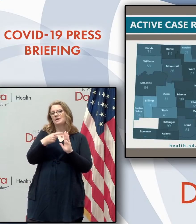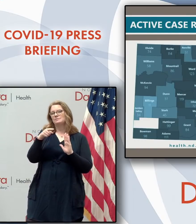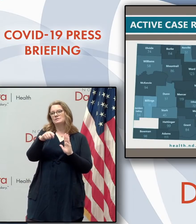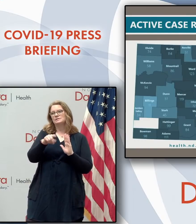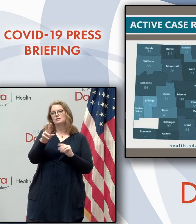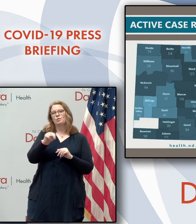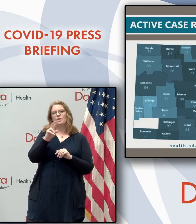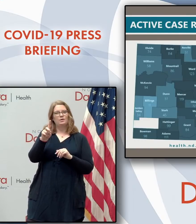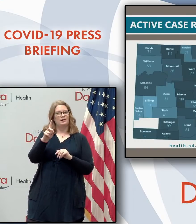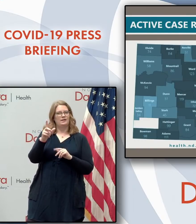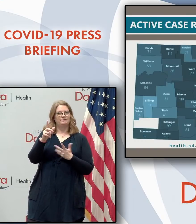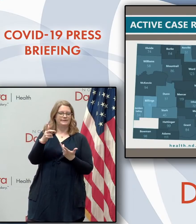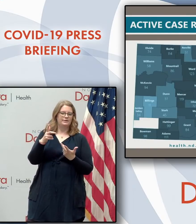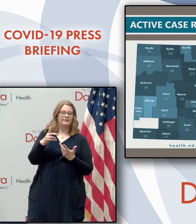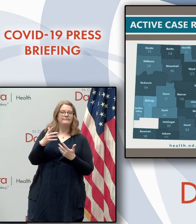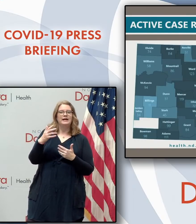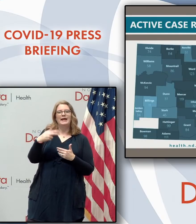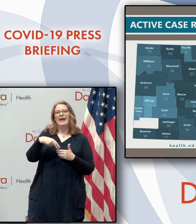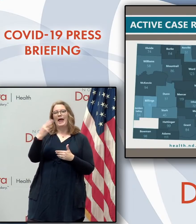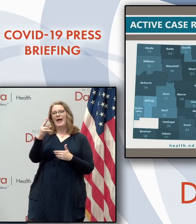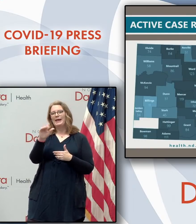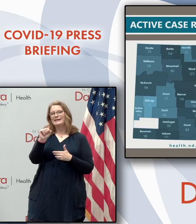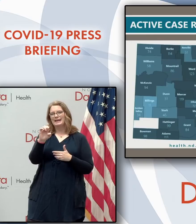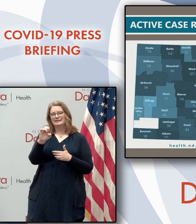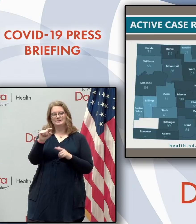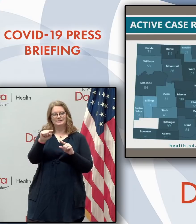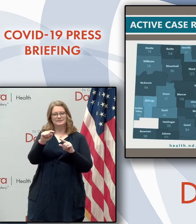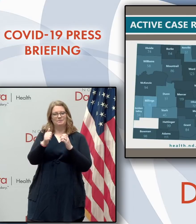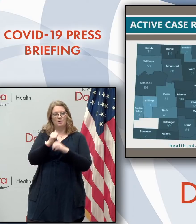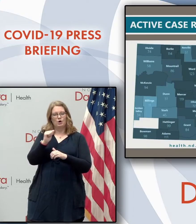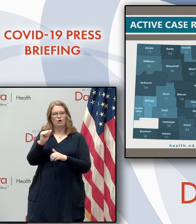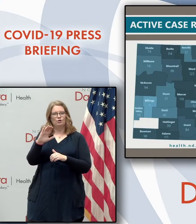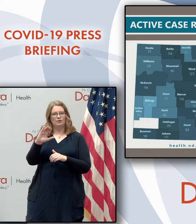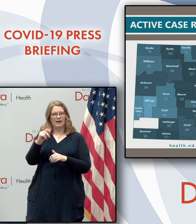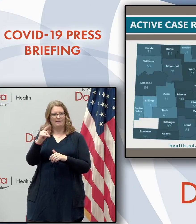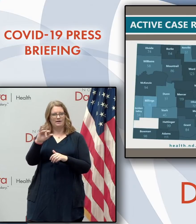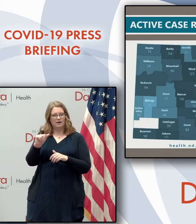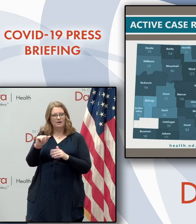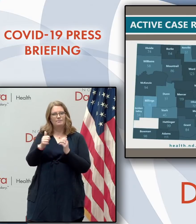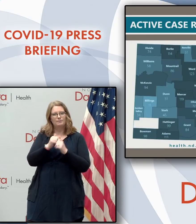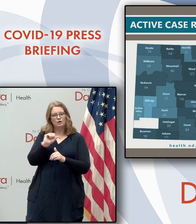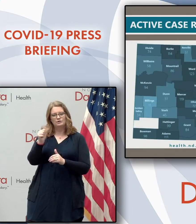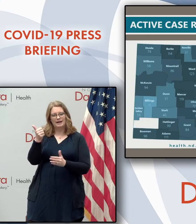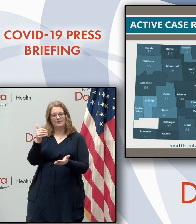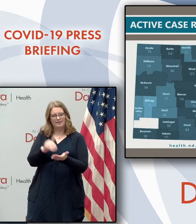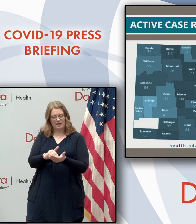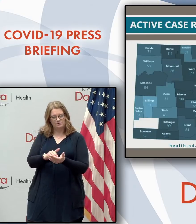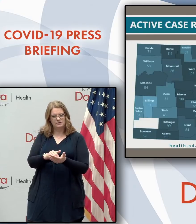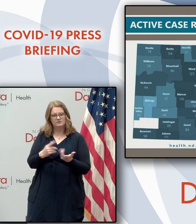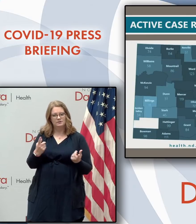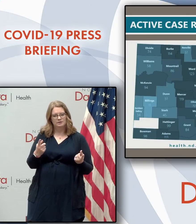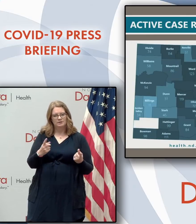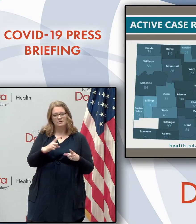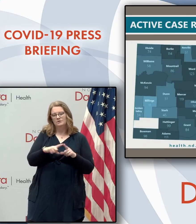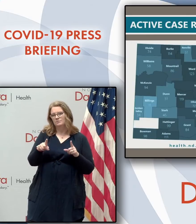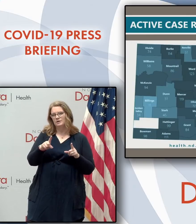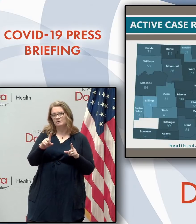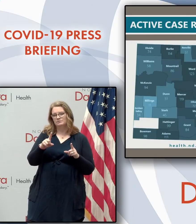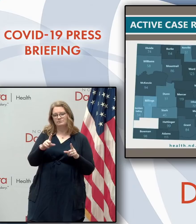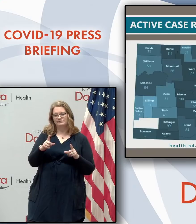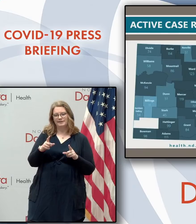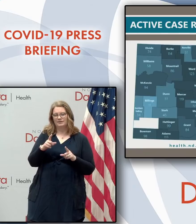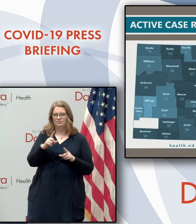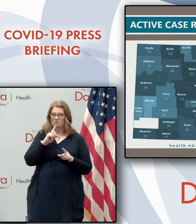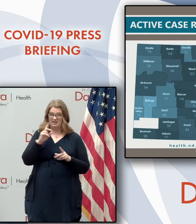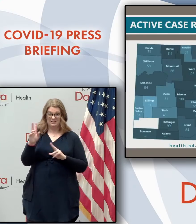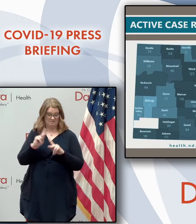high case rates per capita. In the same way here, some of these counties have got high cases per capita, but they've actually got very